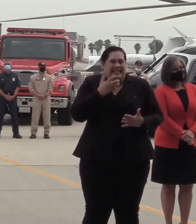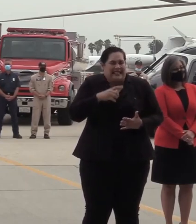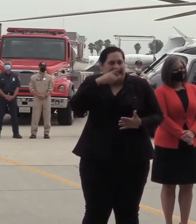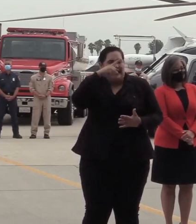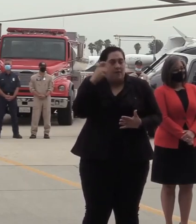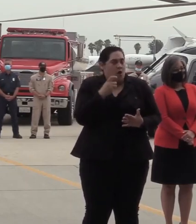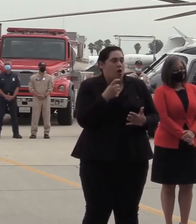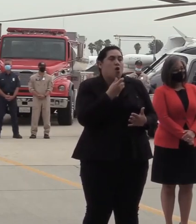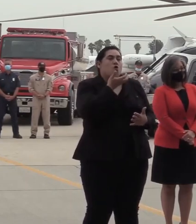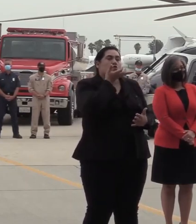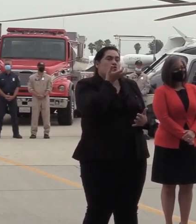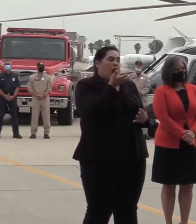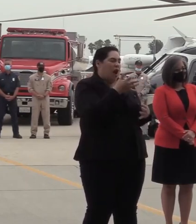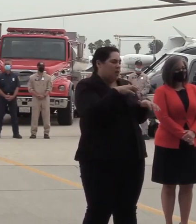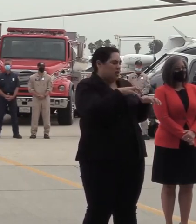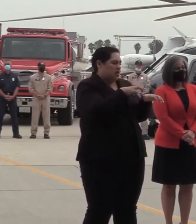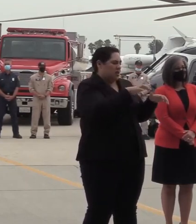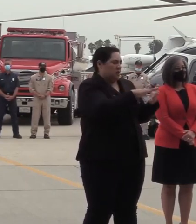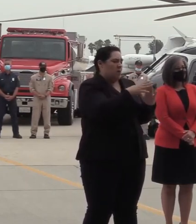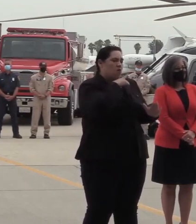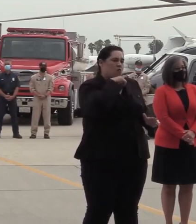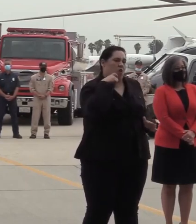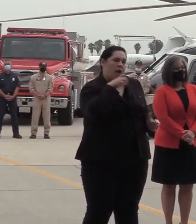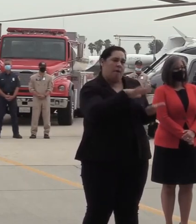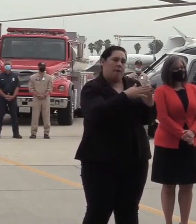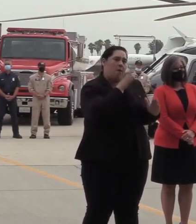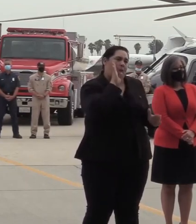have started to dry out and to turn brown. More dried out